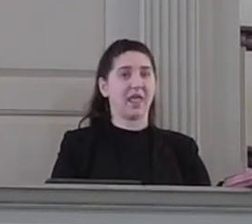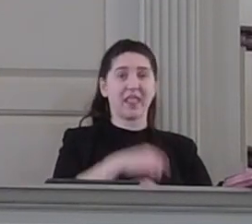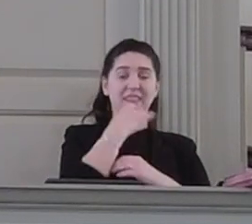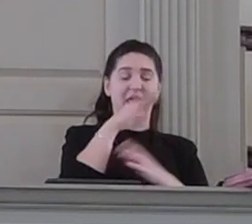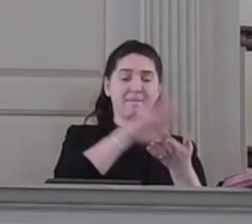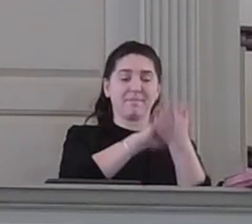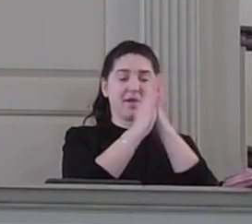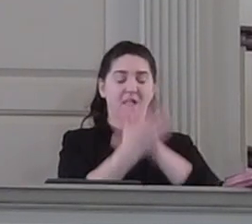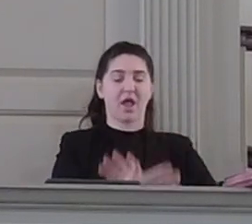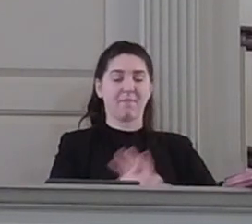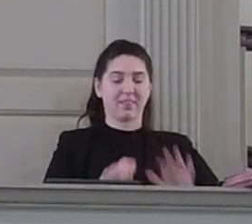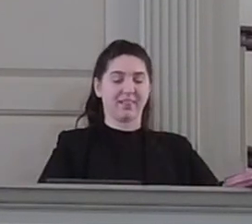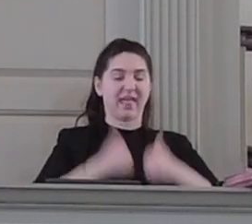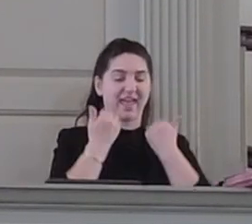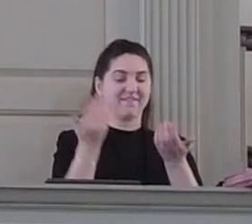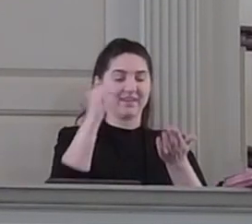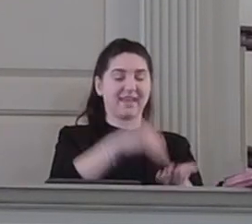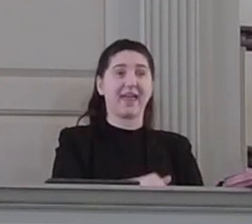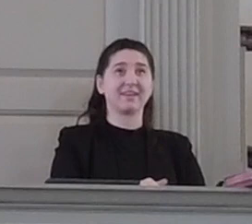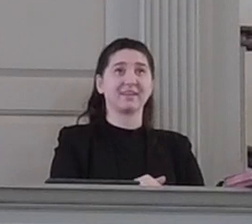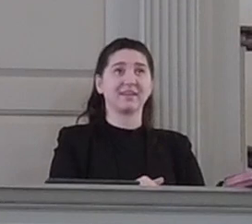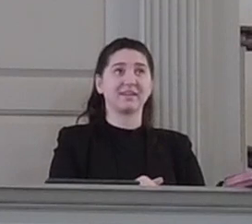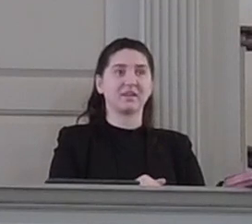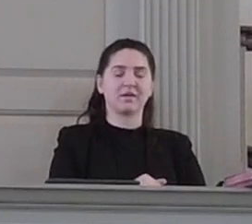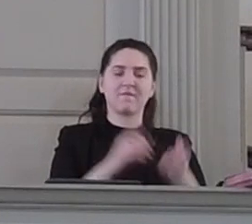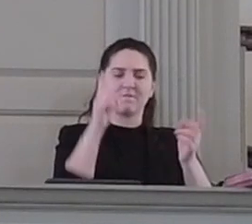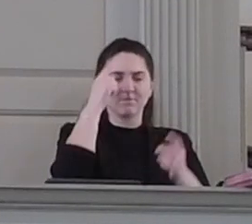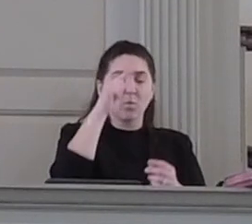life on behalf of the world.